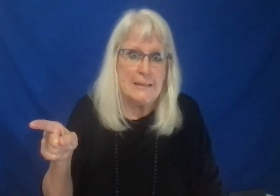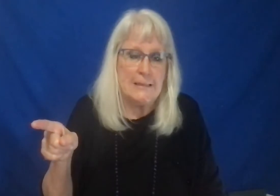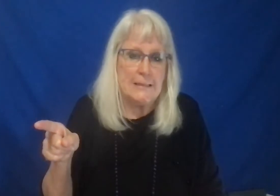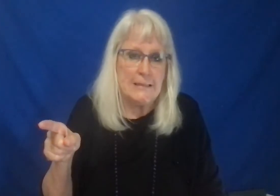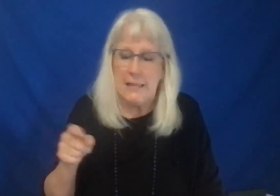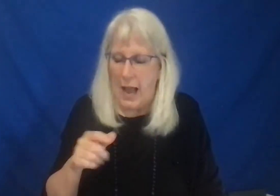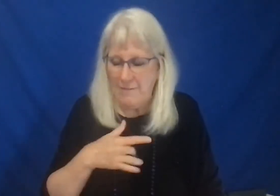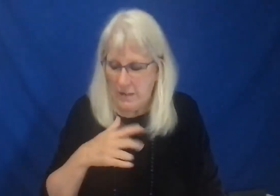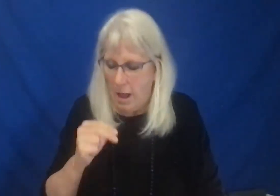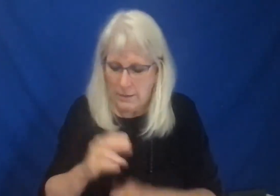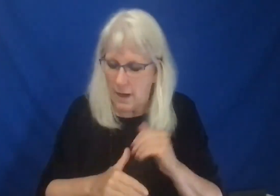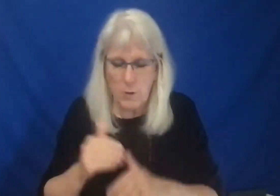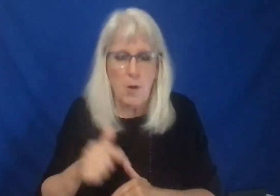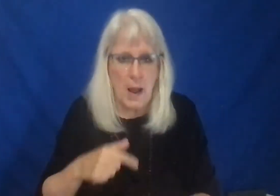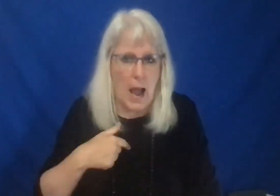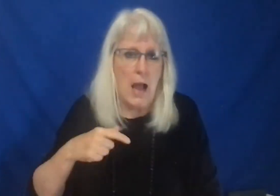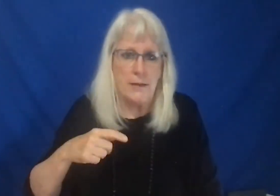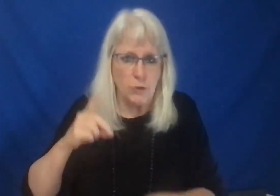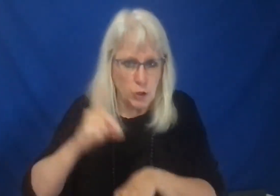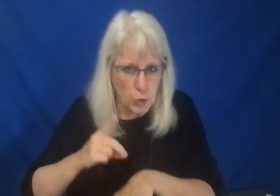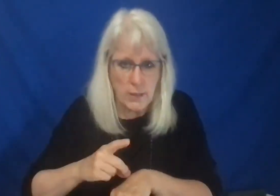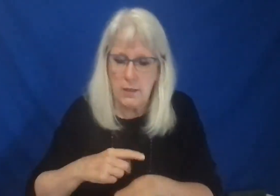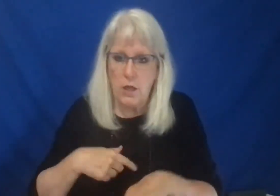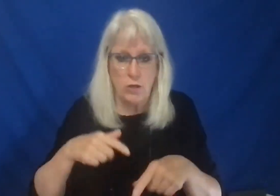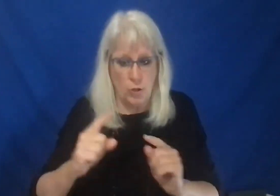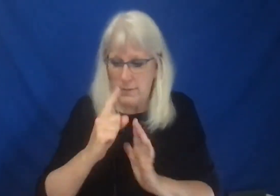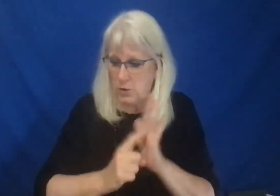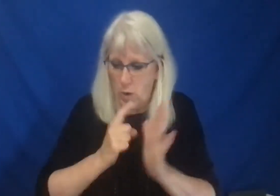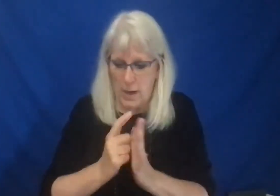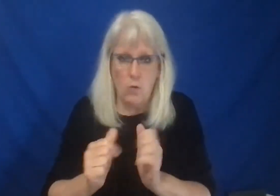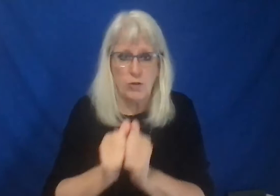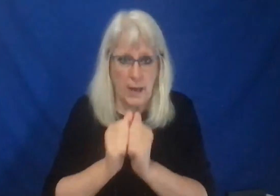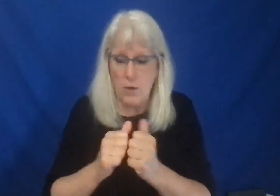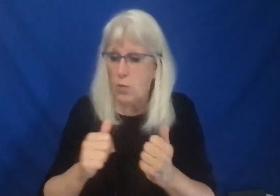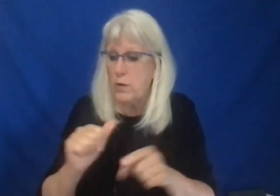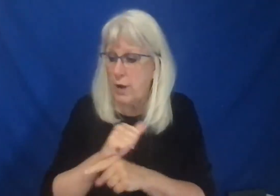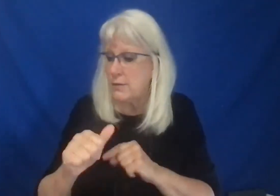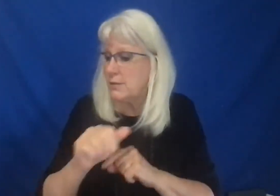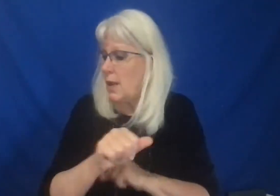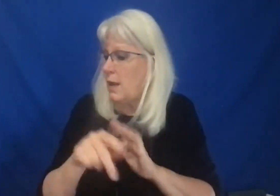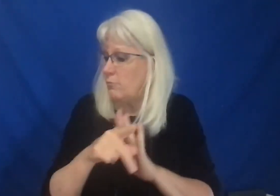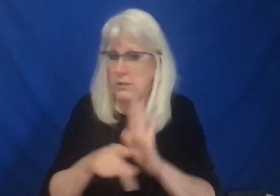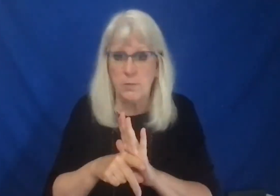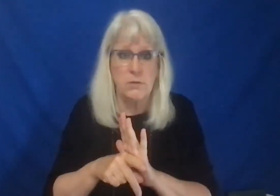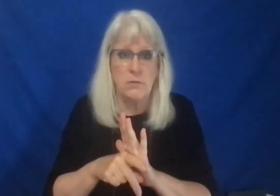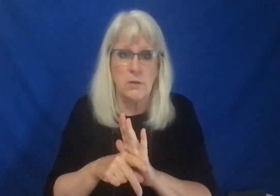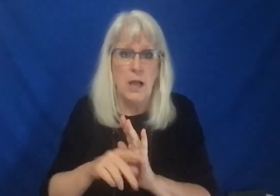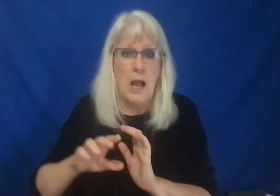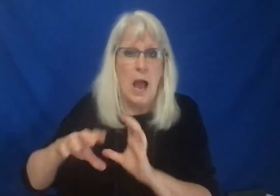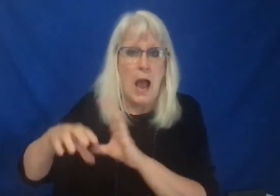doing this. But during this 1 hour that we're gathered together, we practice the AA principles, and we leave all outside affiliations outside